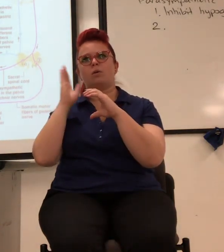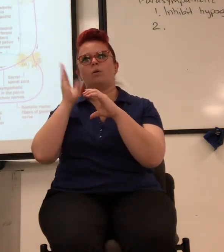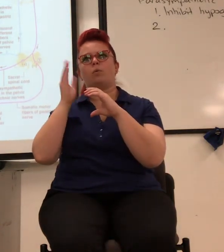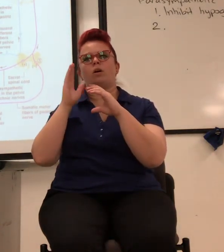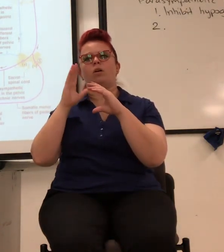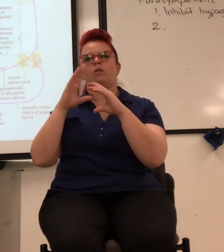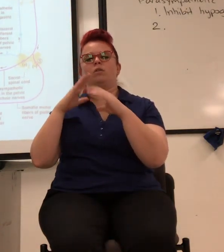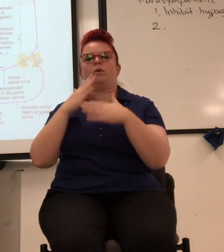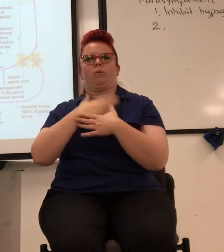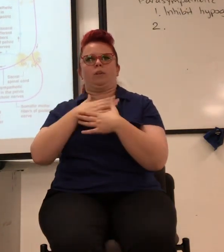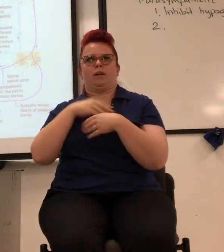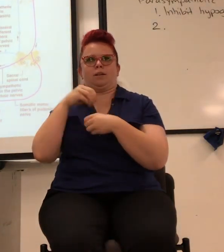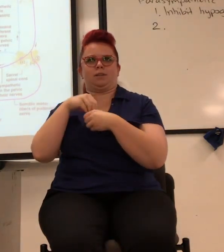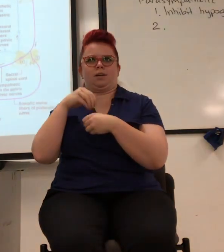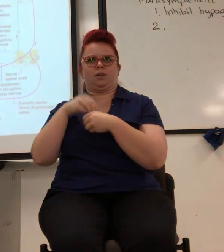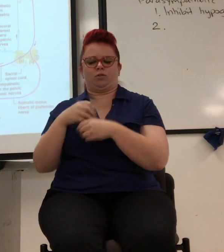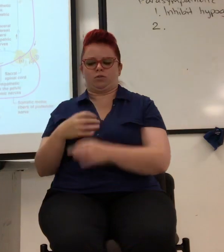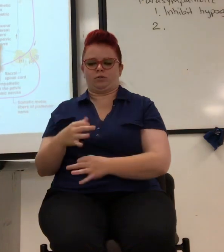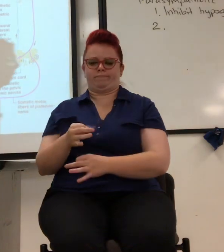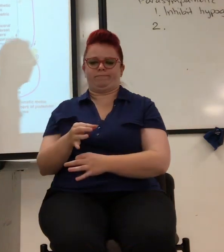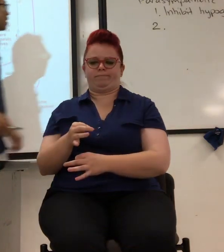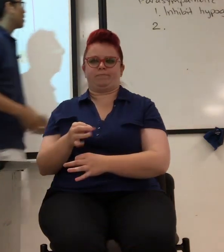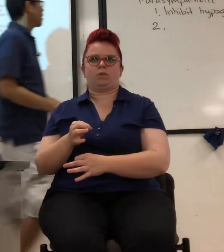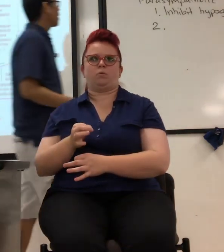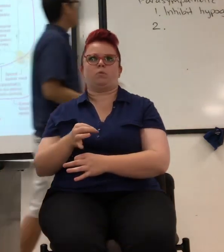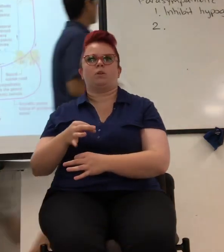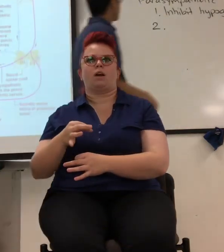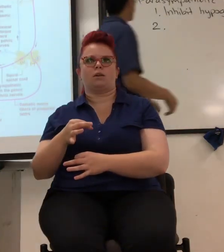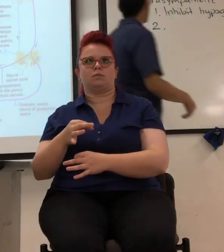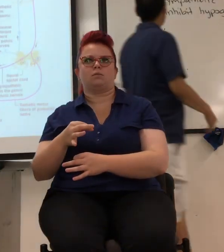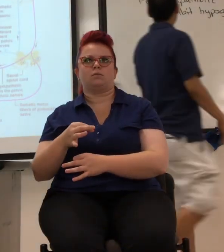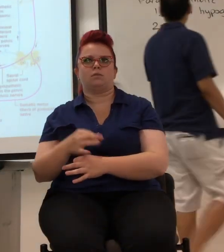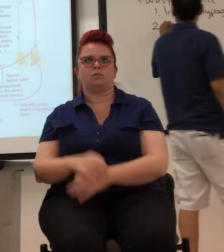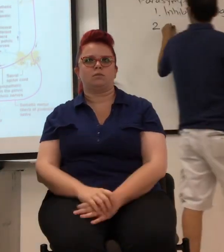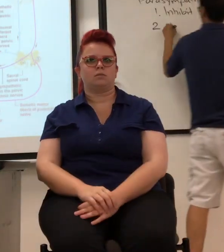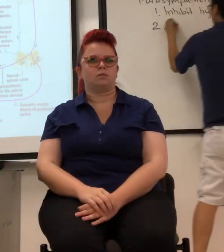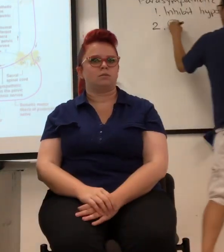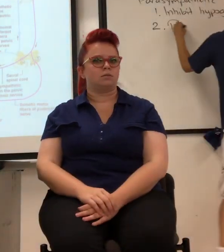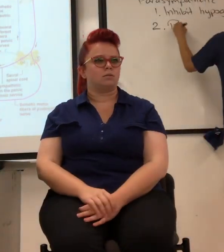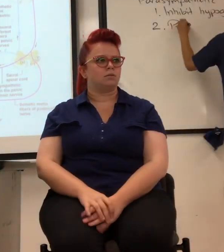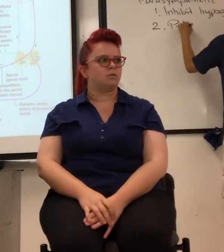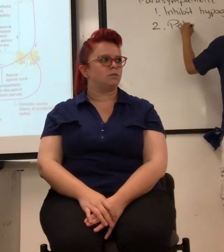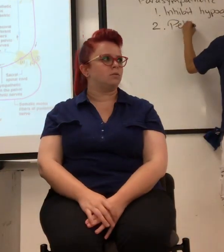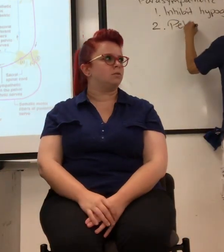hypogastric nerves. Okay, so you got to turn that guy off. And the other things you do, number 2,